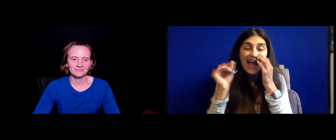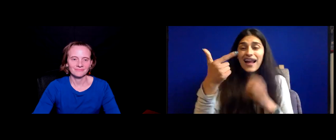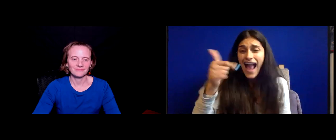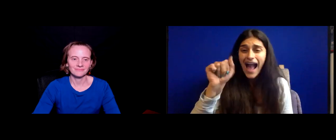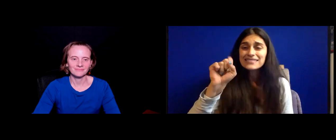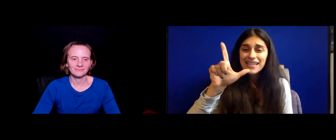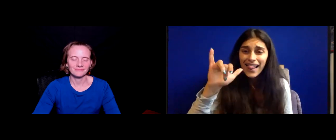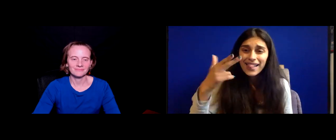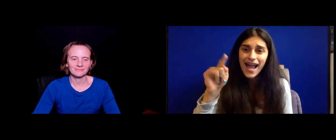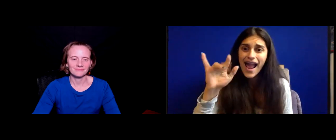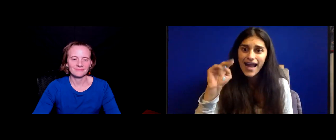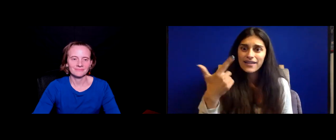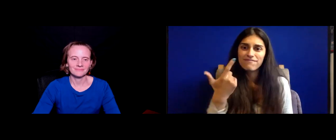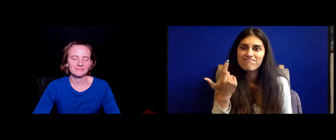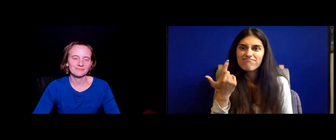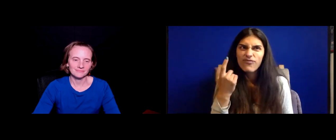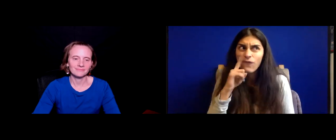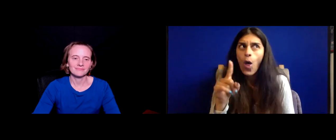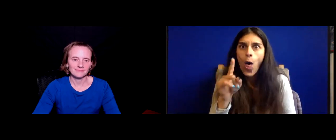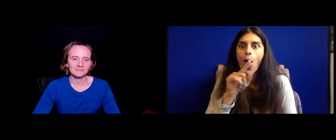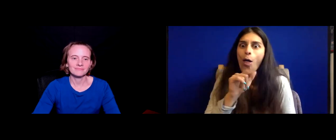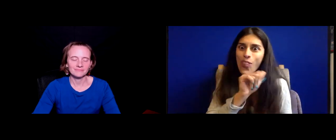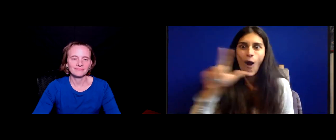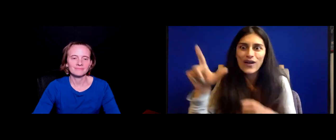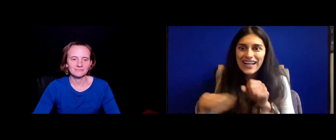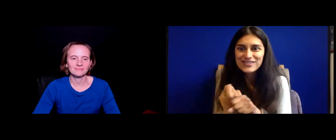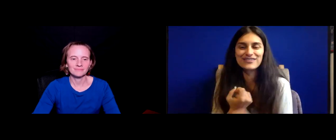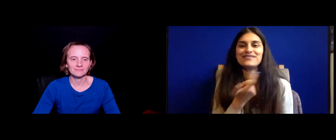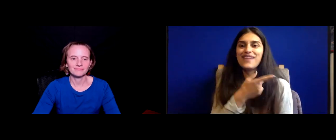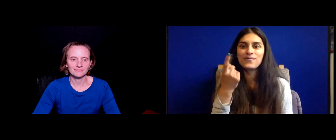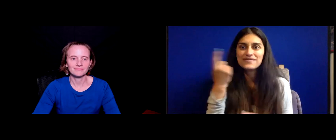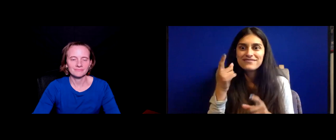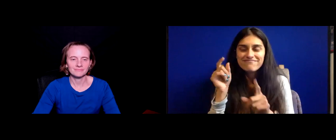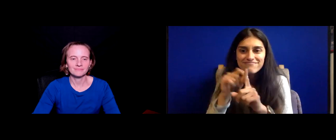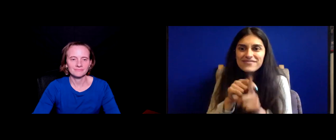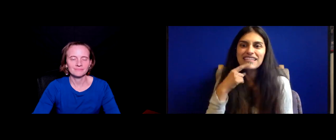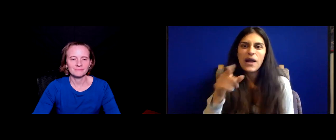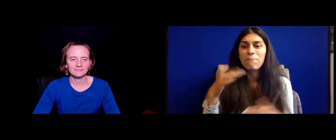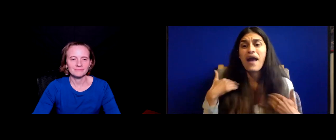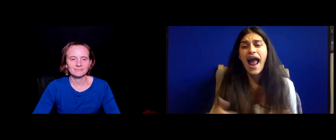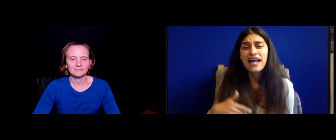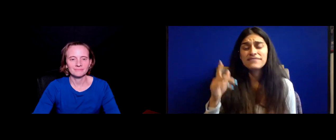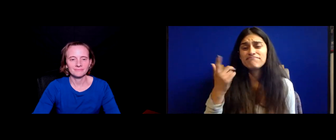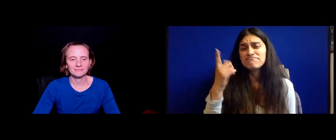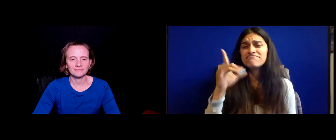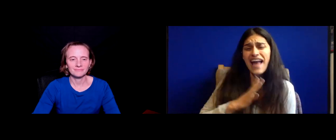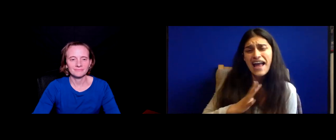was uplifting at the time. And I think this person used a form of gaslighting, through all those years.